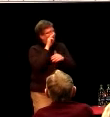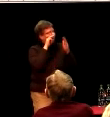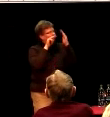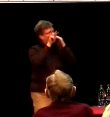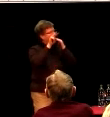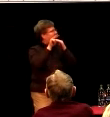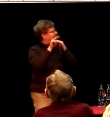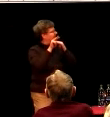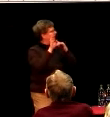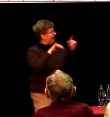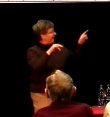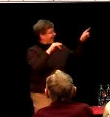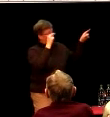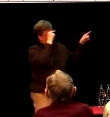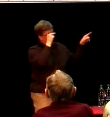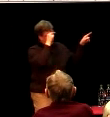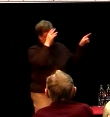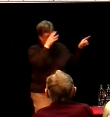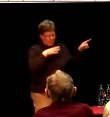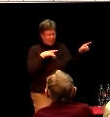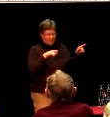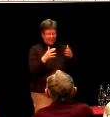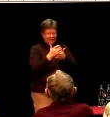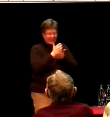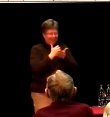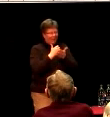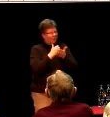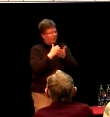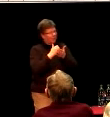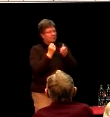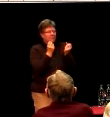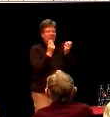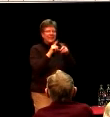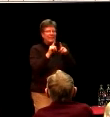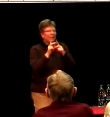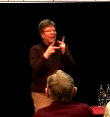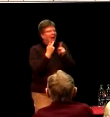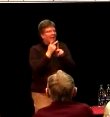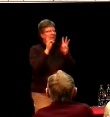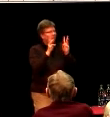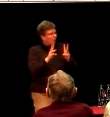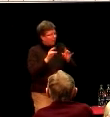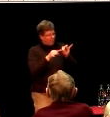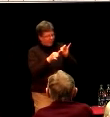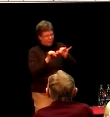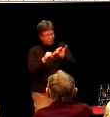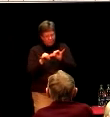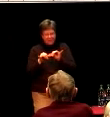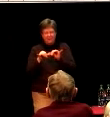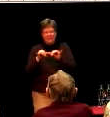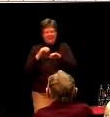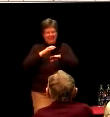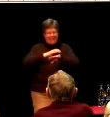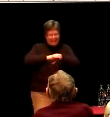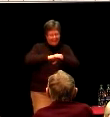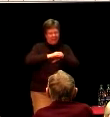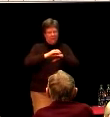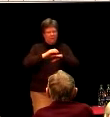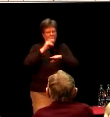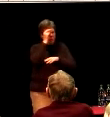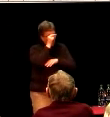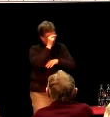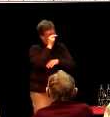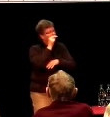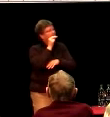Berknes had gathered a whole series of weather measurements along the coast in England and Norway. And 6